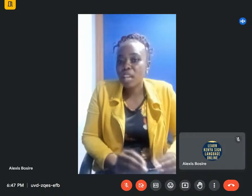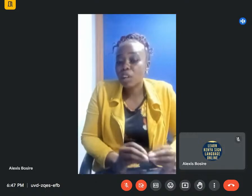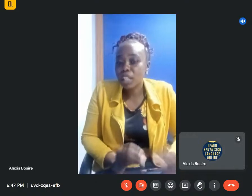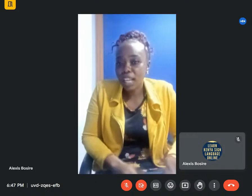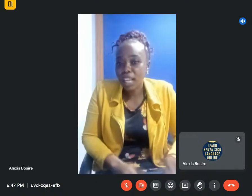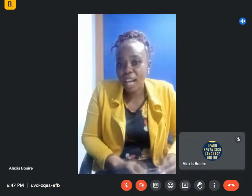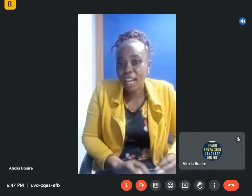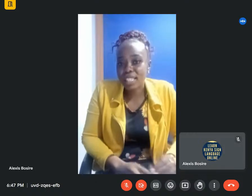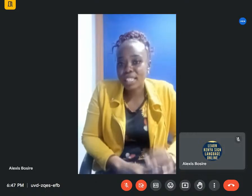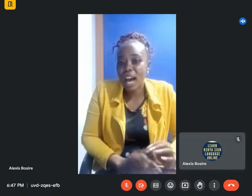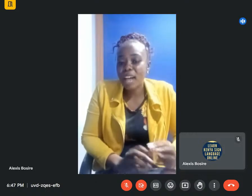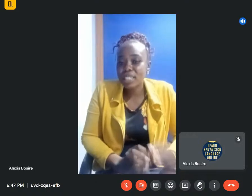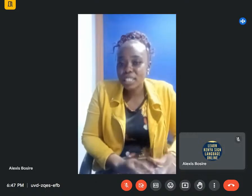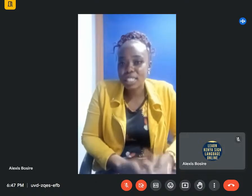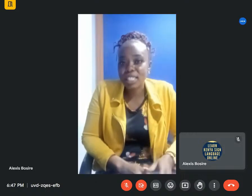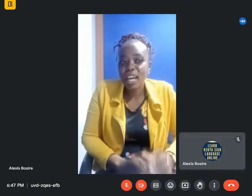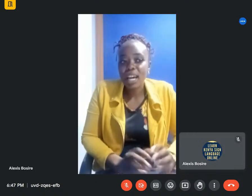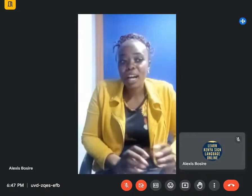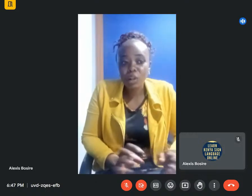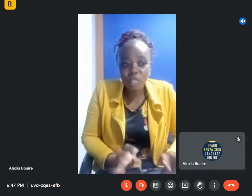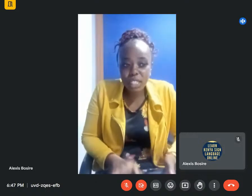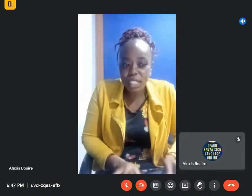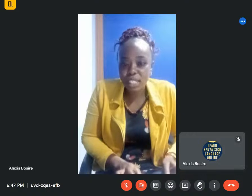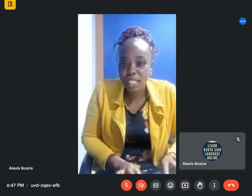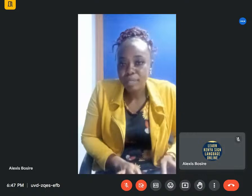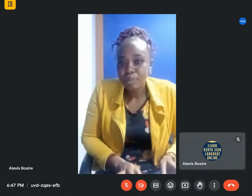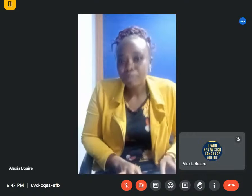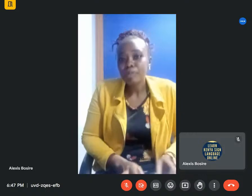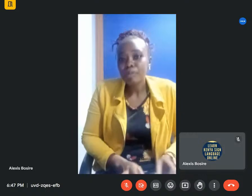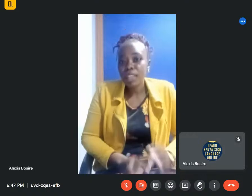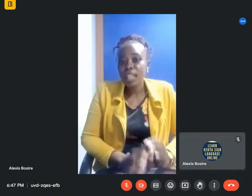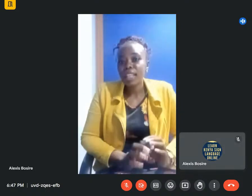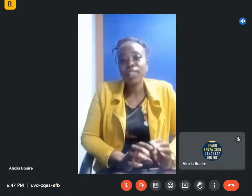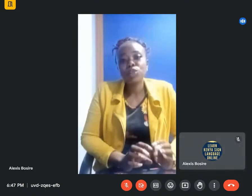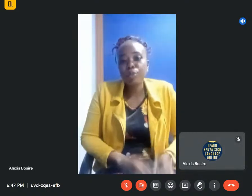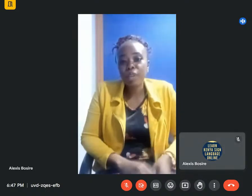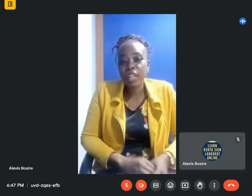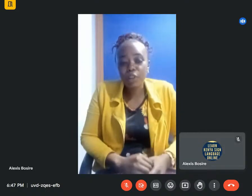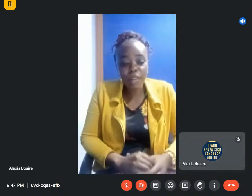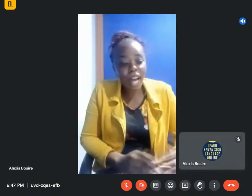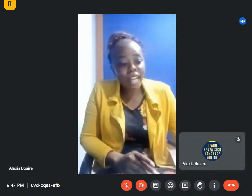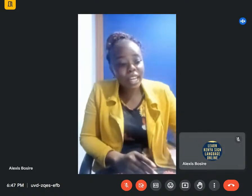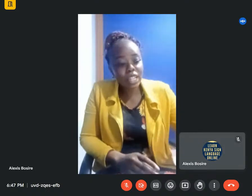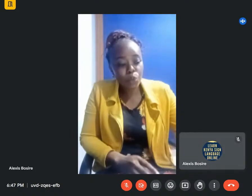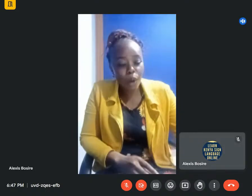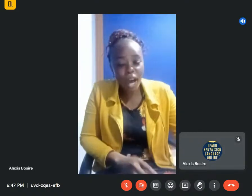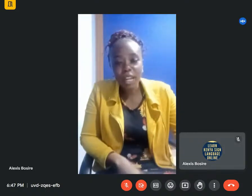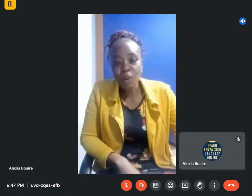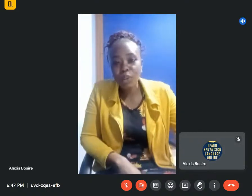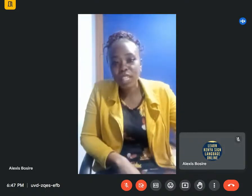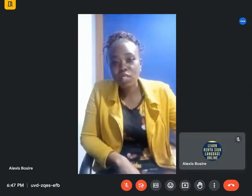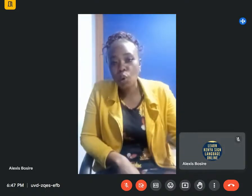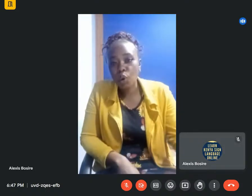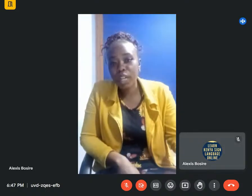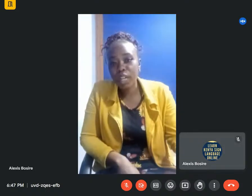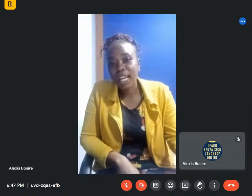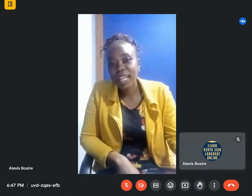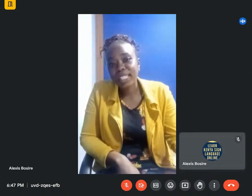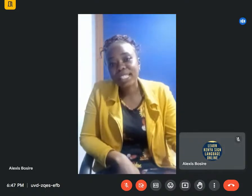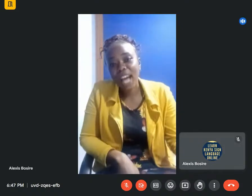all the colors, countries, counties. There are so many. You learn each word with its own